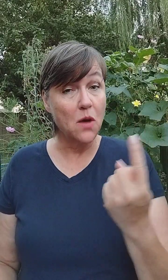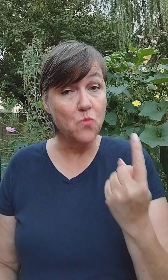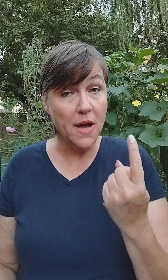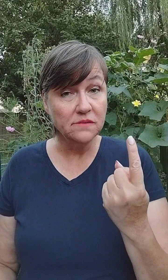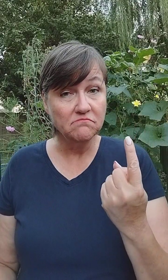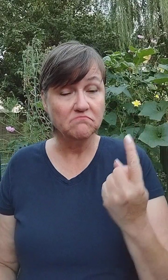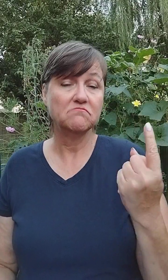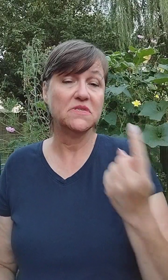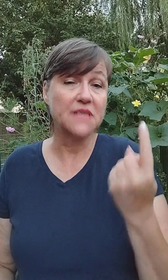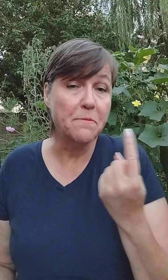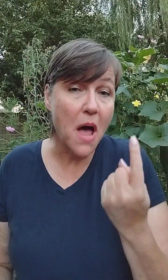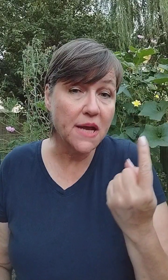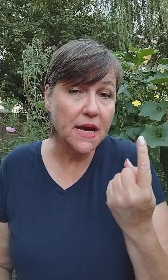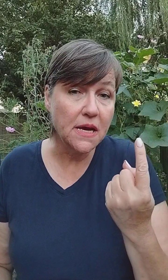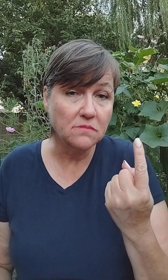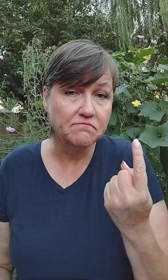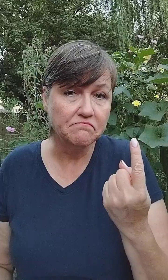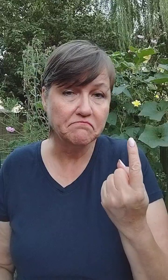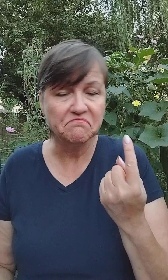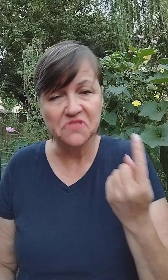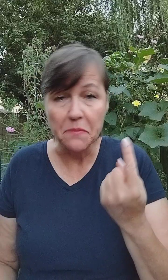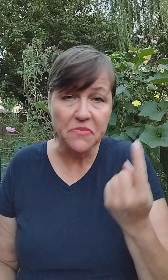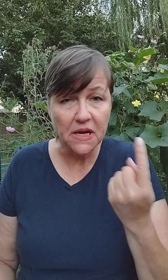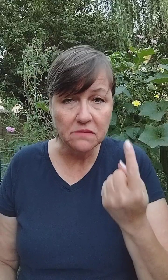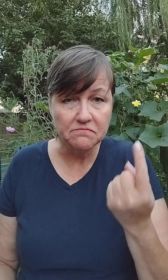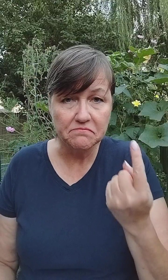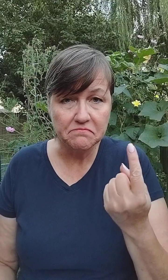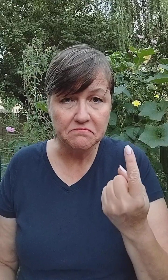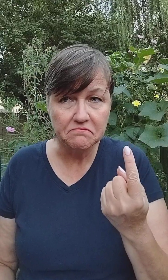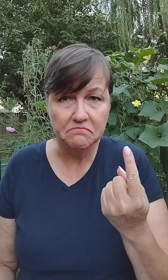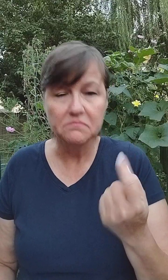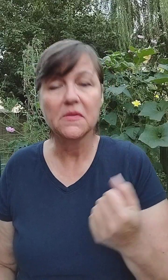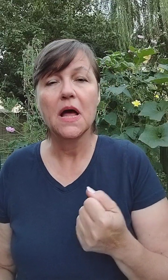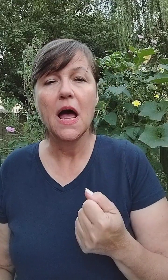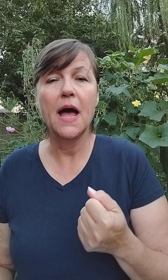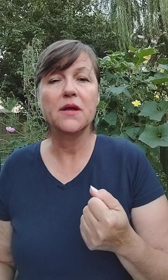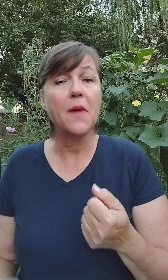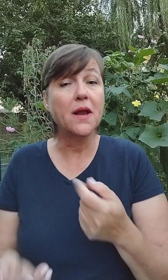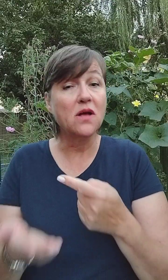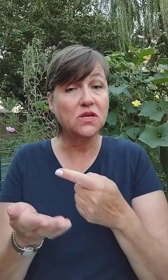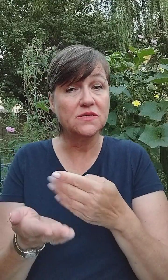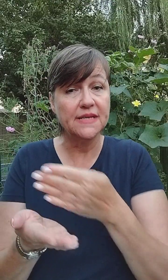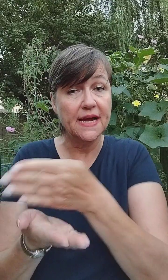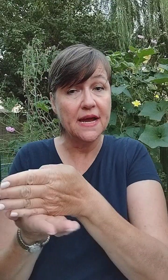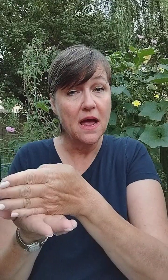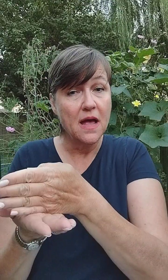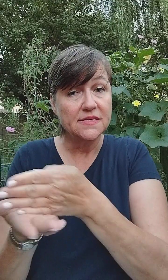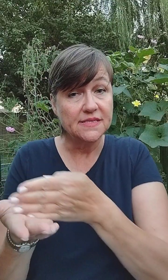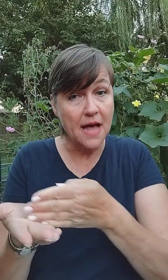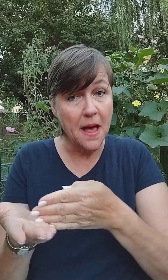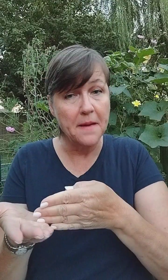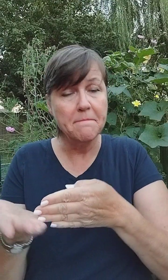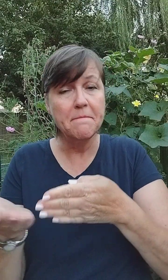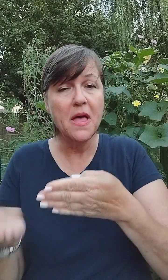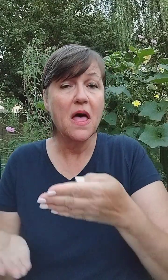Someone, somebody, something. You might also see something.